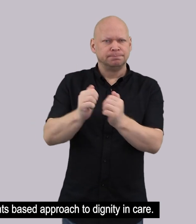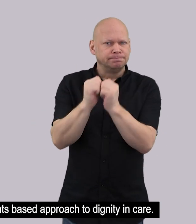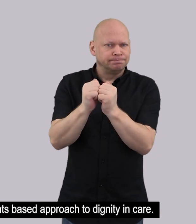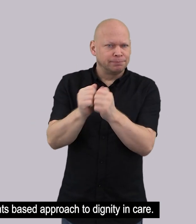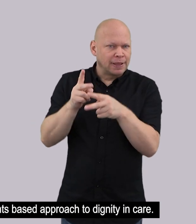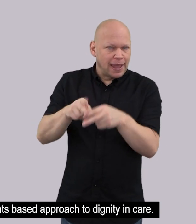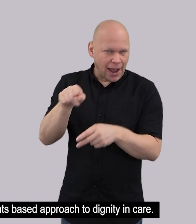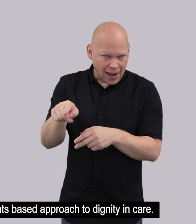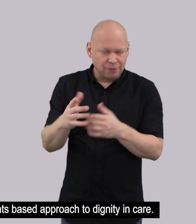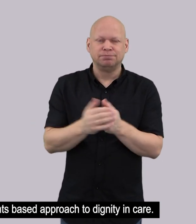dignity and care.